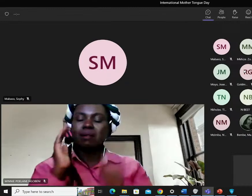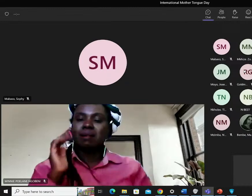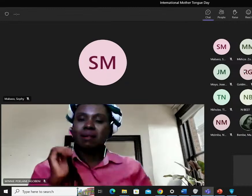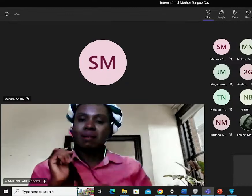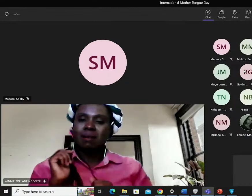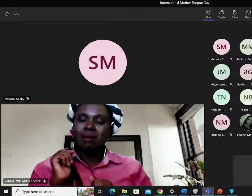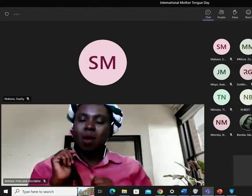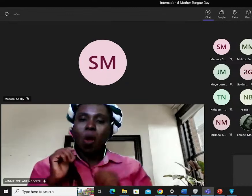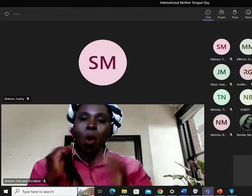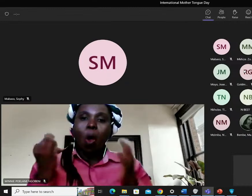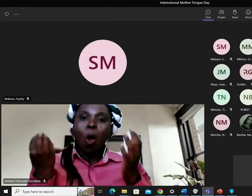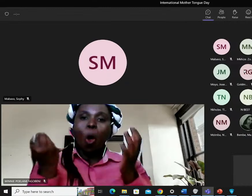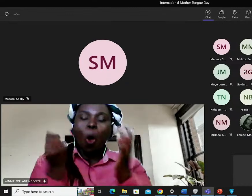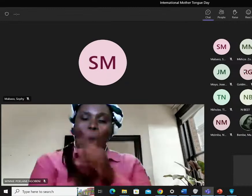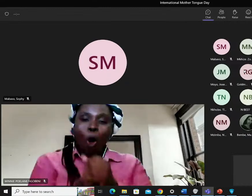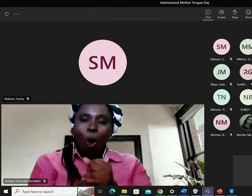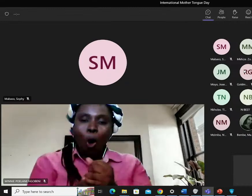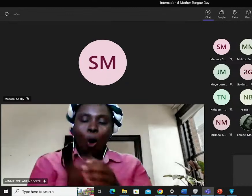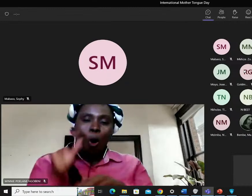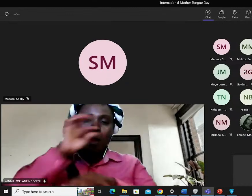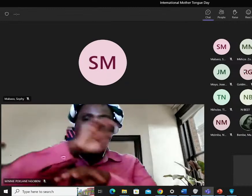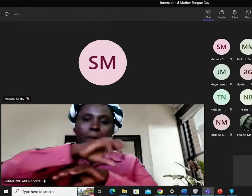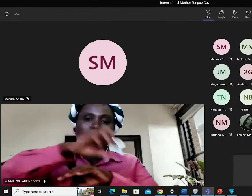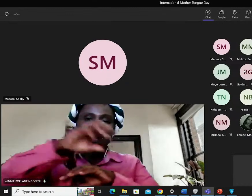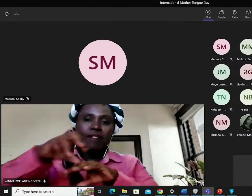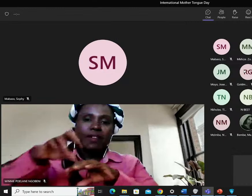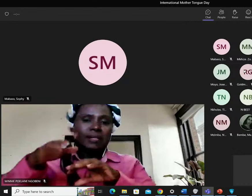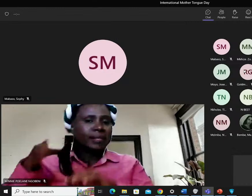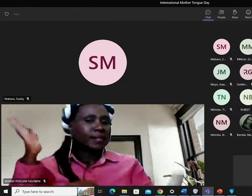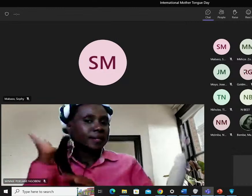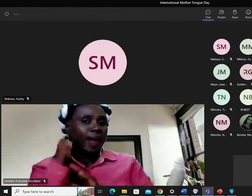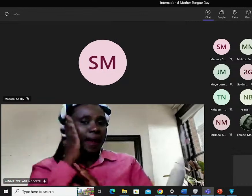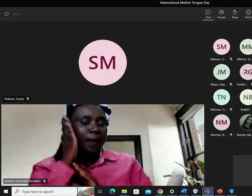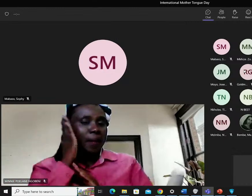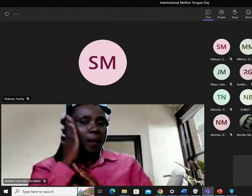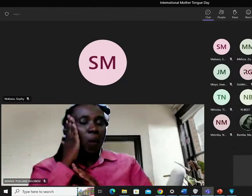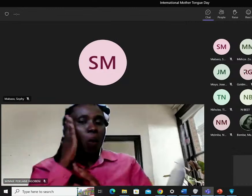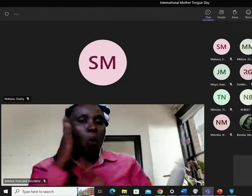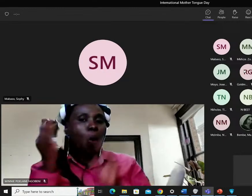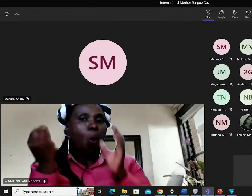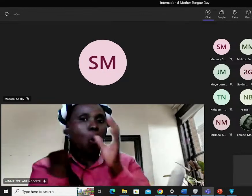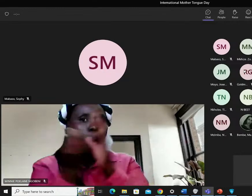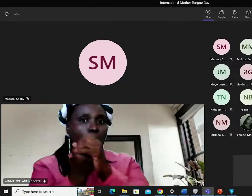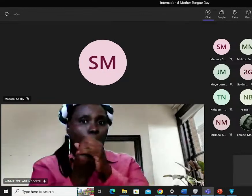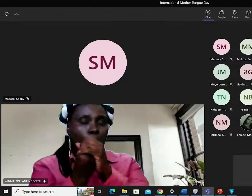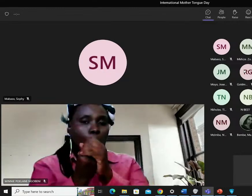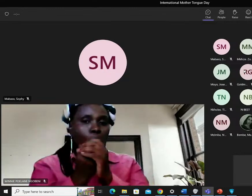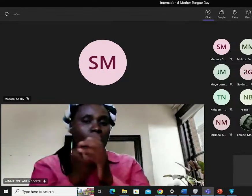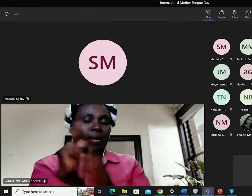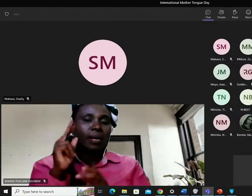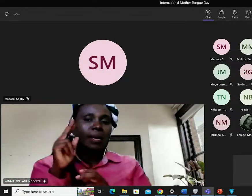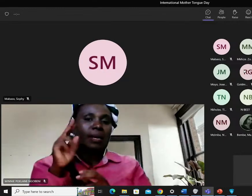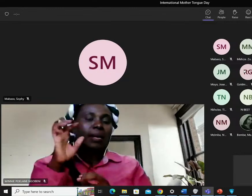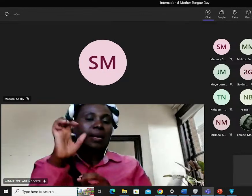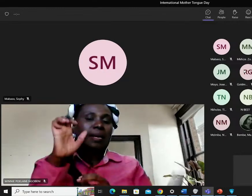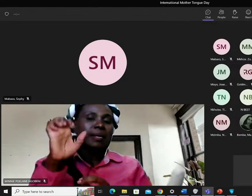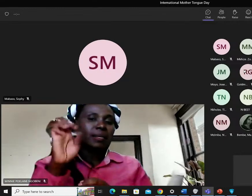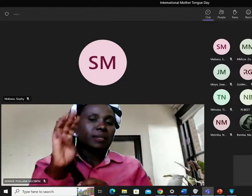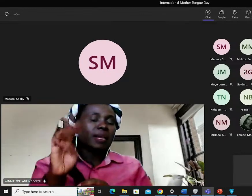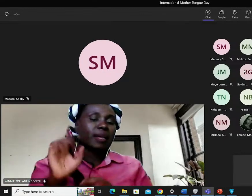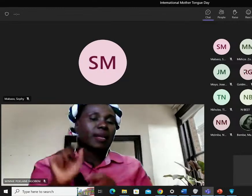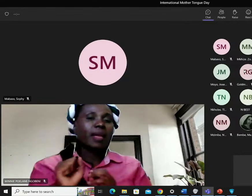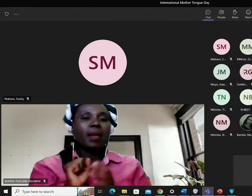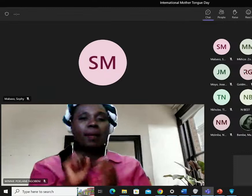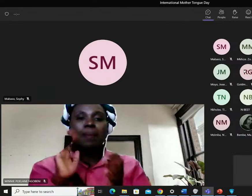all provinces. I know it has reached the Eastern Cape. I know